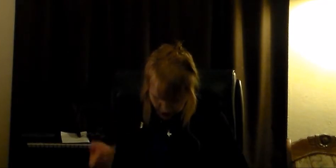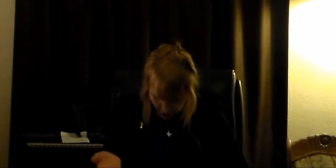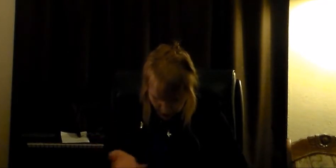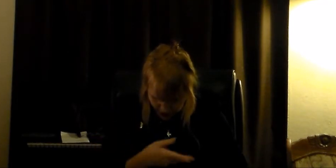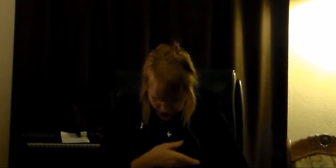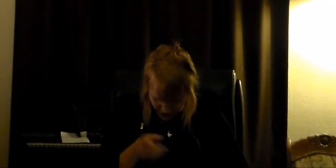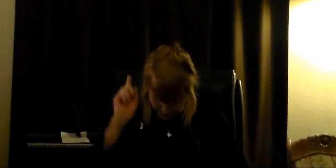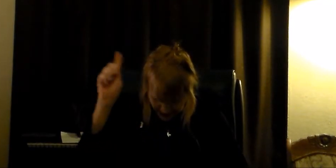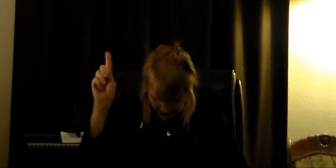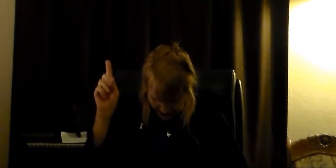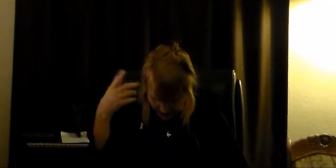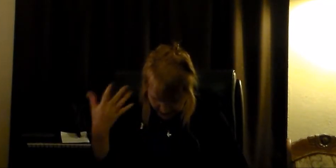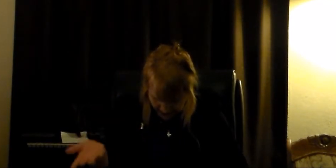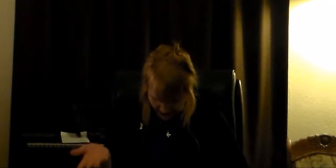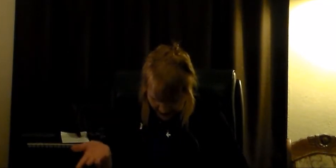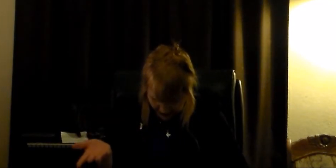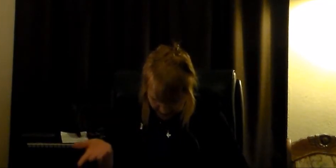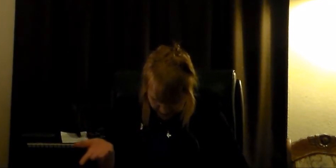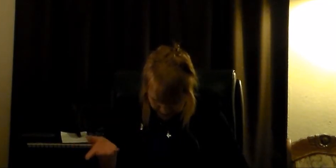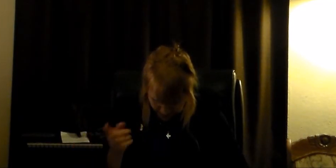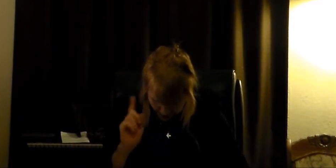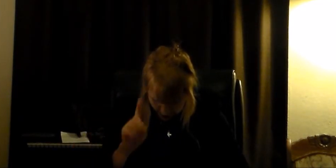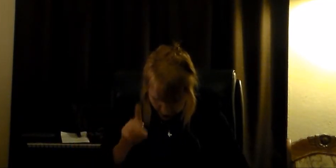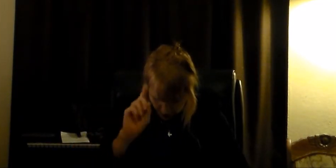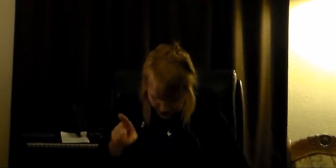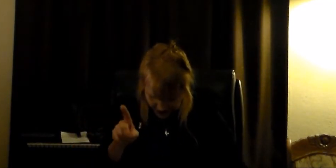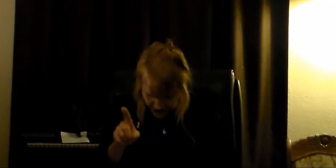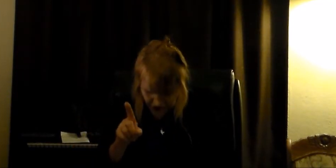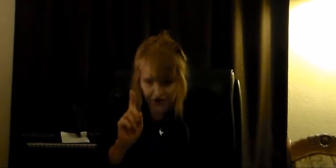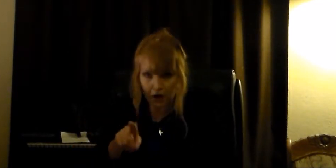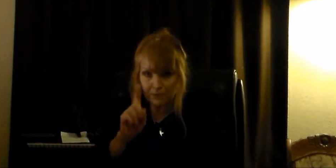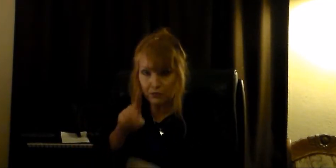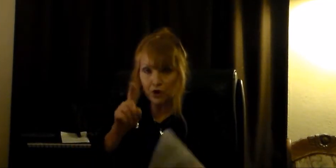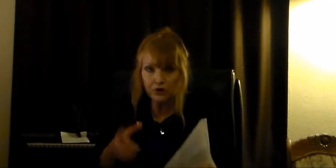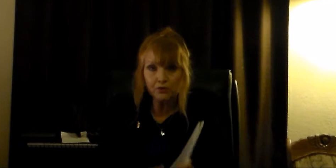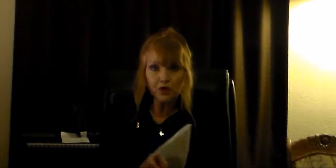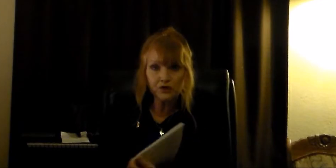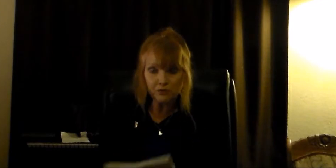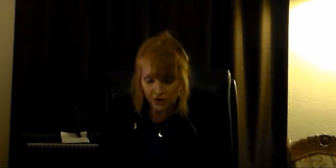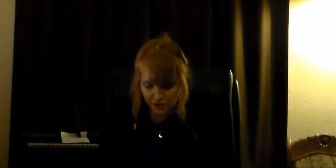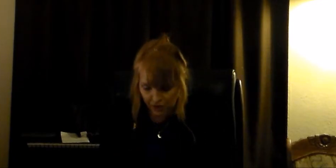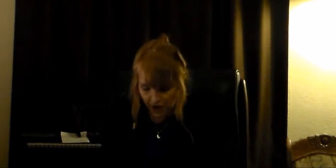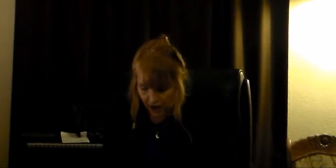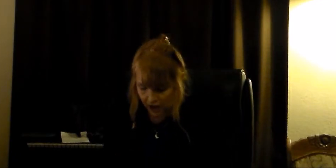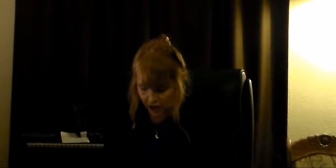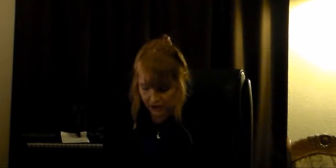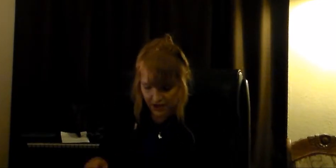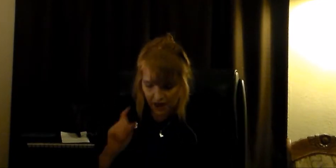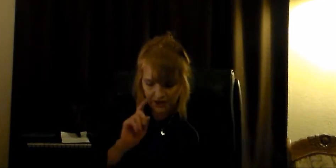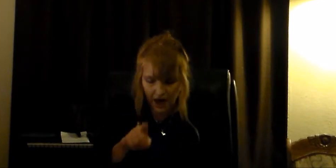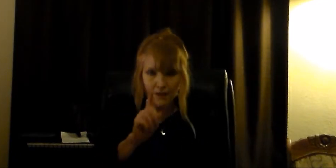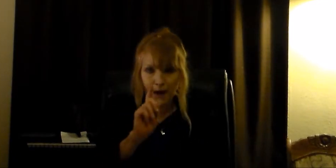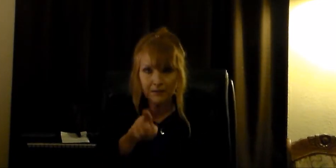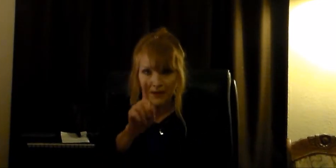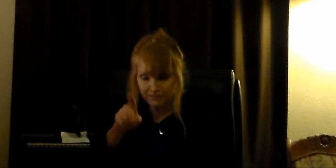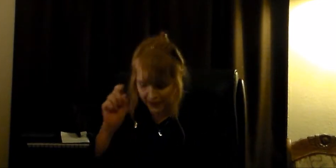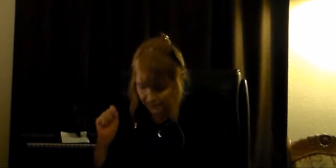You worship me in vain. Your teaching are but rules taught by men,